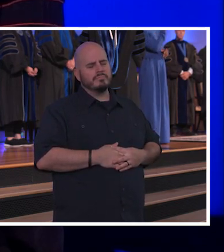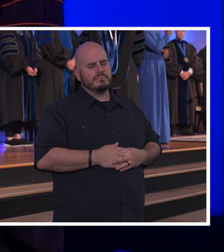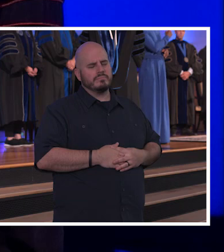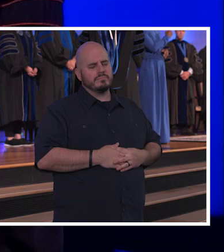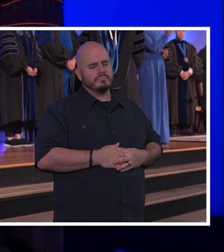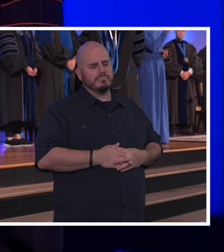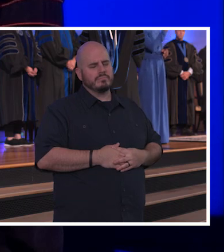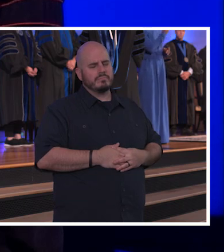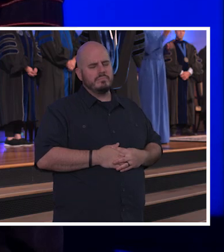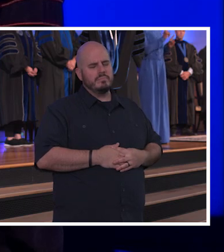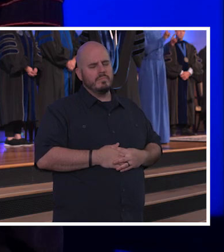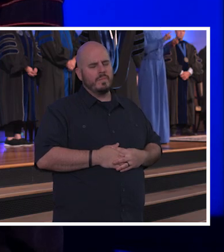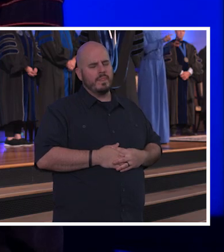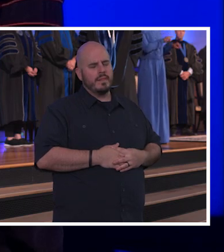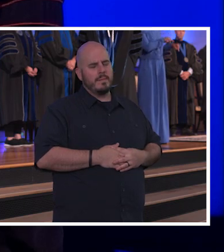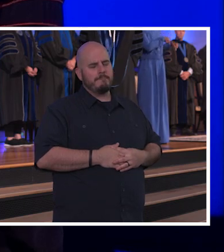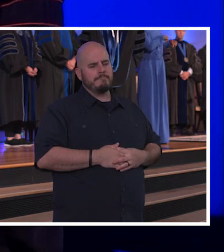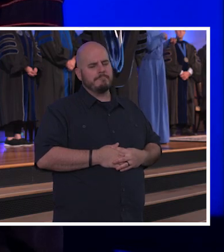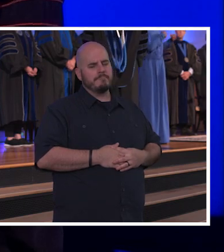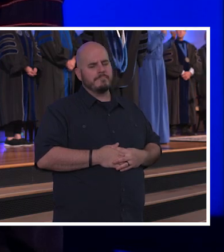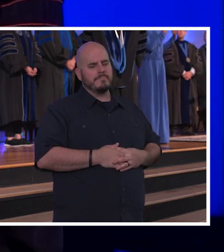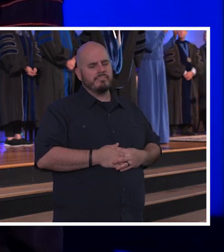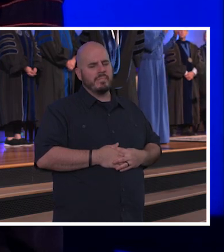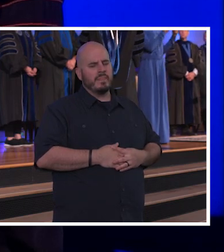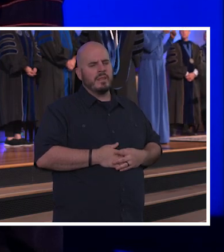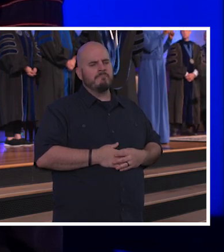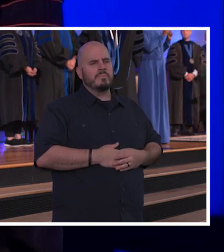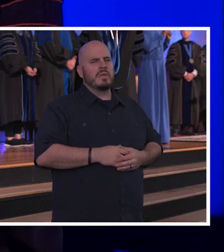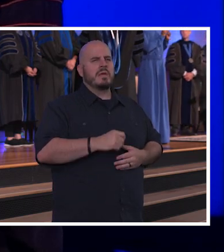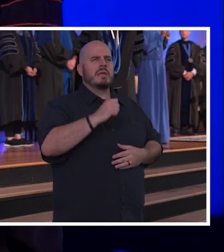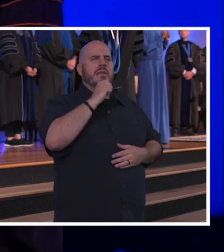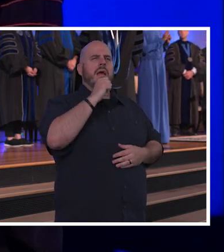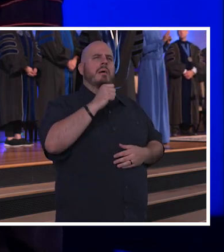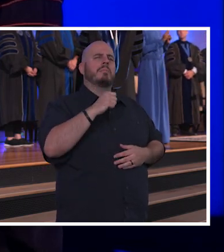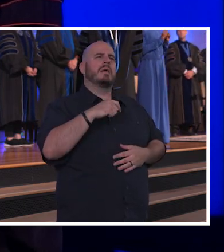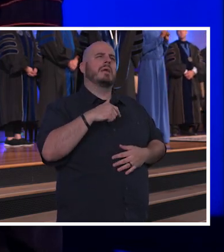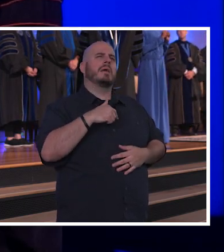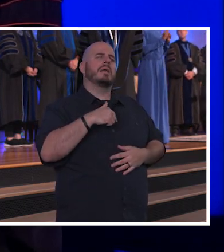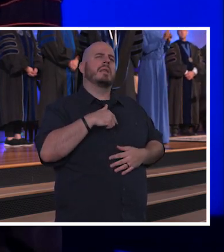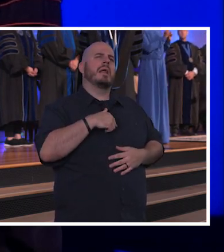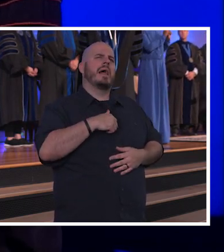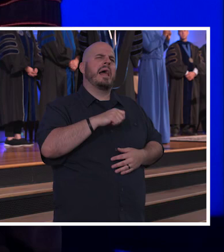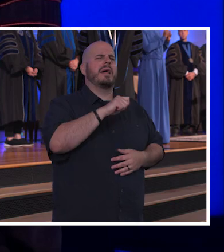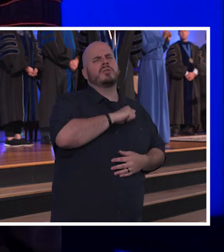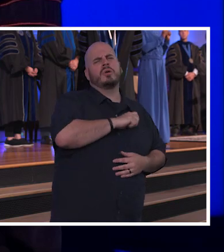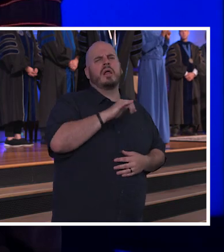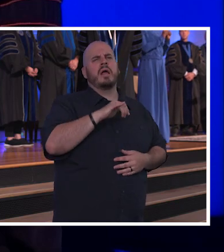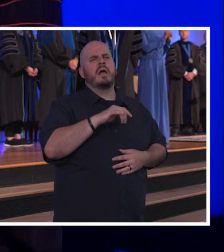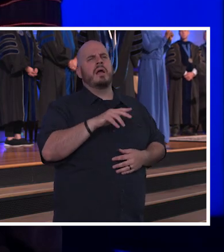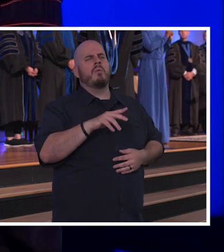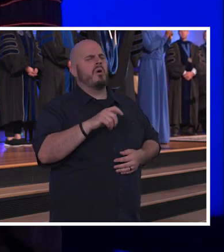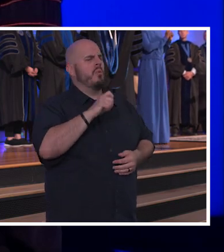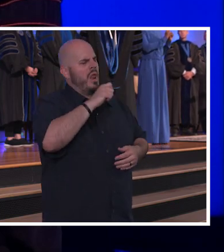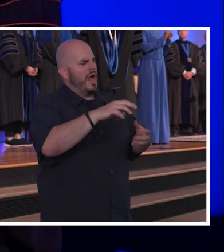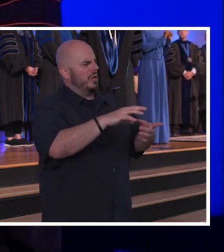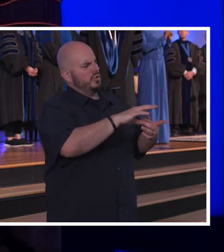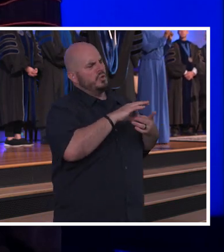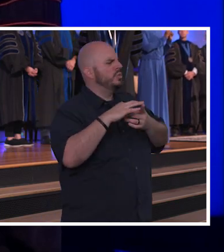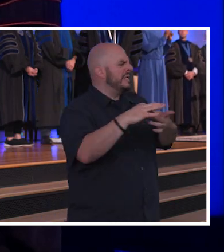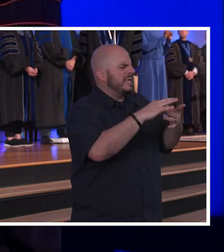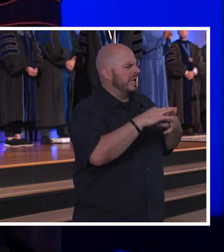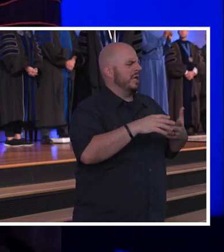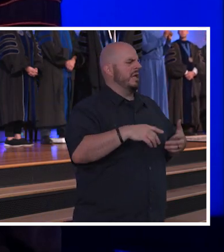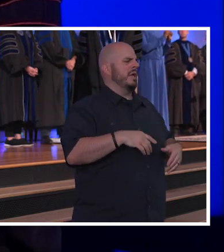And not be in an attitude of where you're not in unity and you walk away